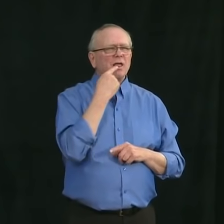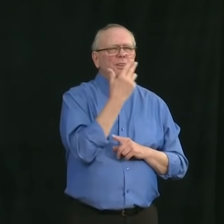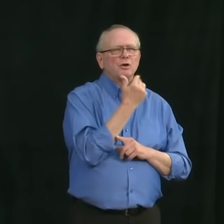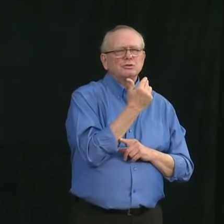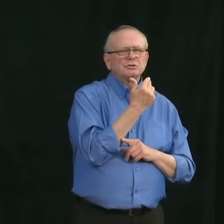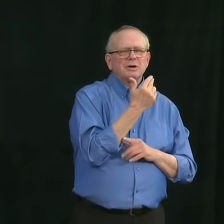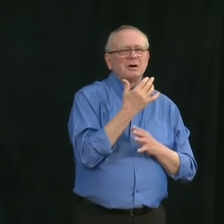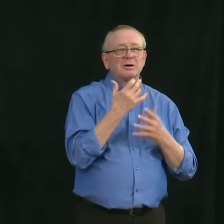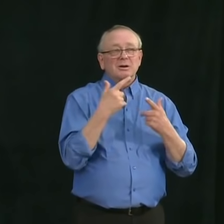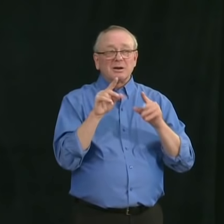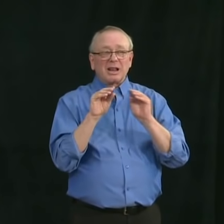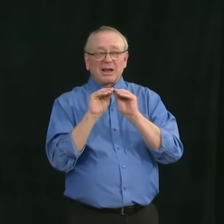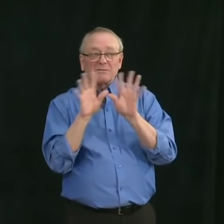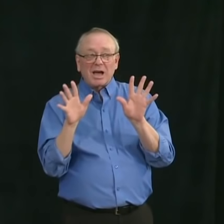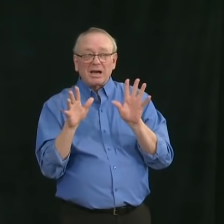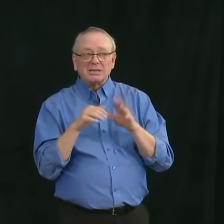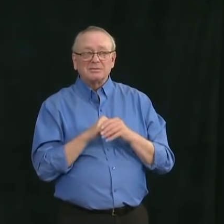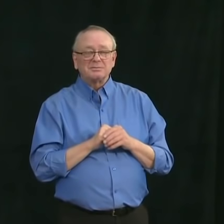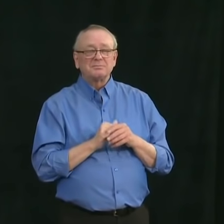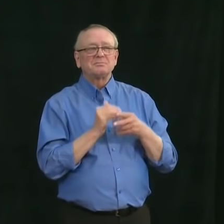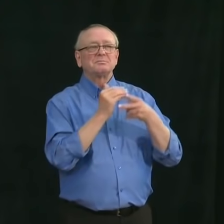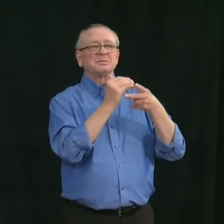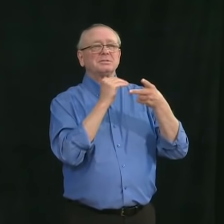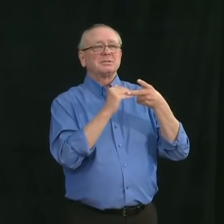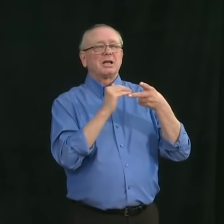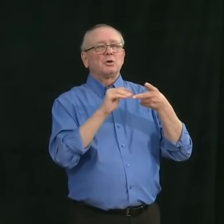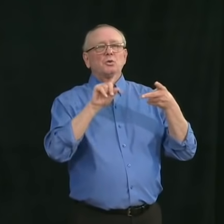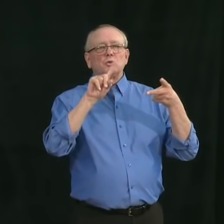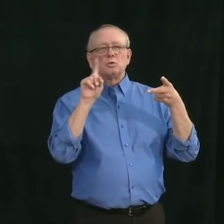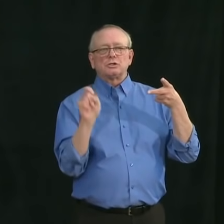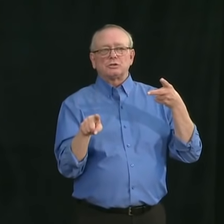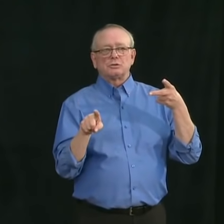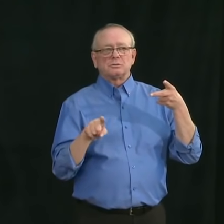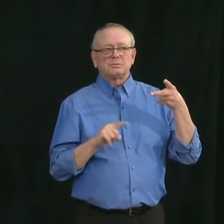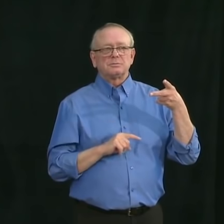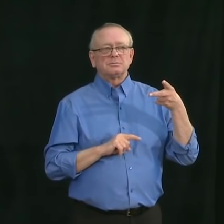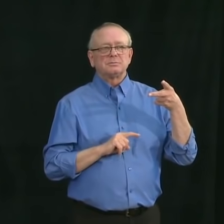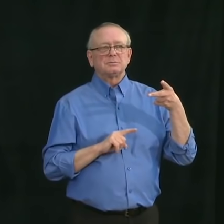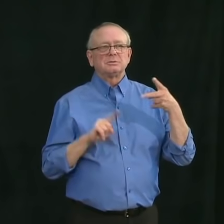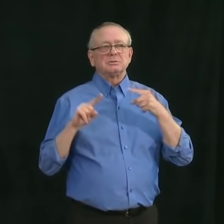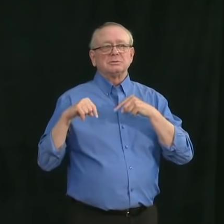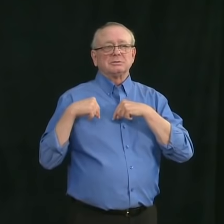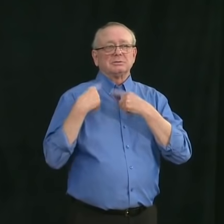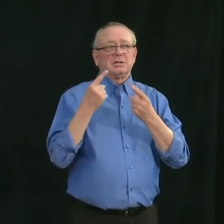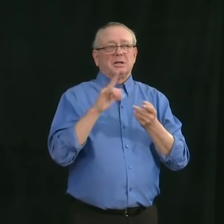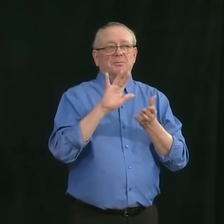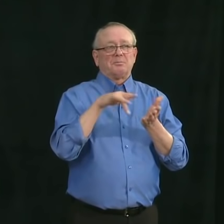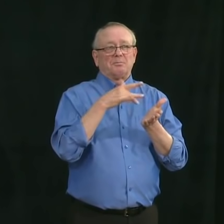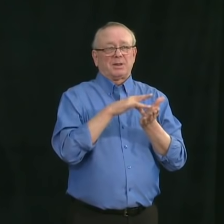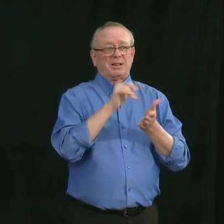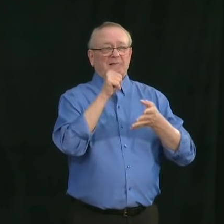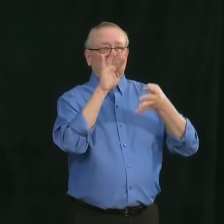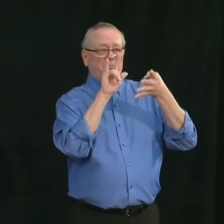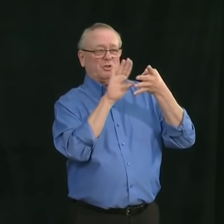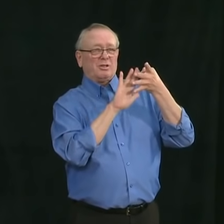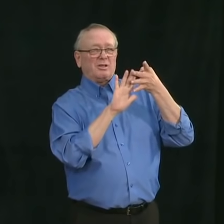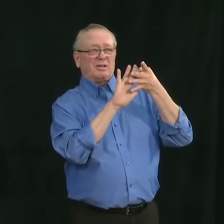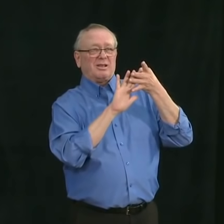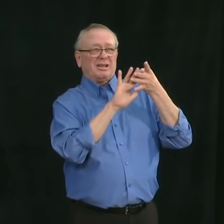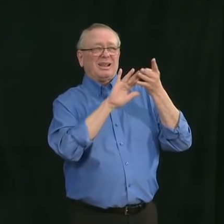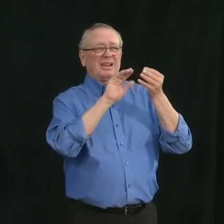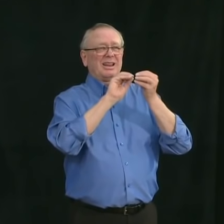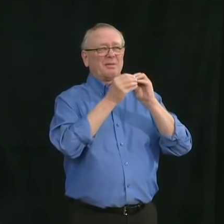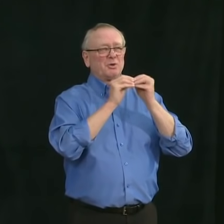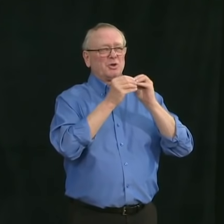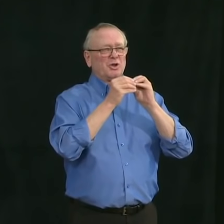from like 52%. Now I think we're at on to 36%. Why is this, and are any zones seeing any distinct trends when it comes to